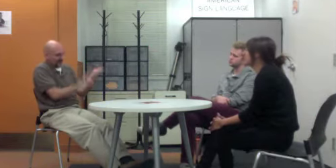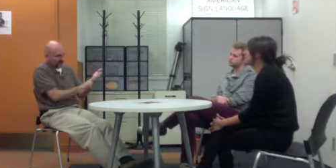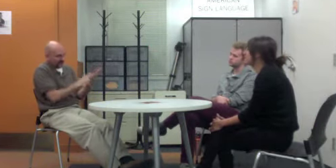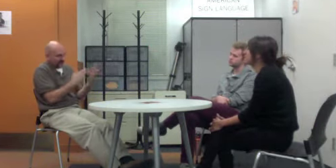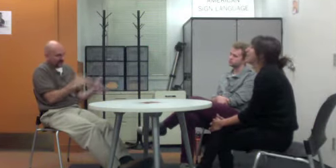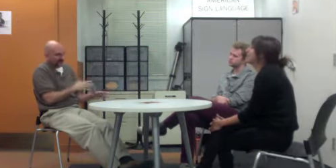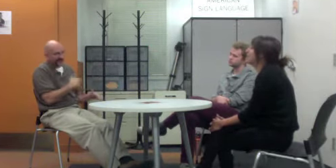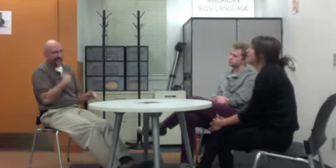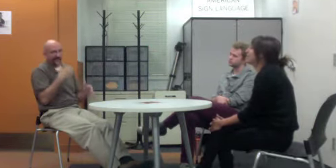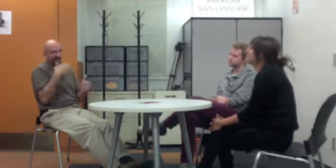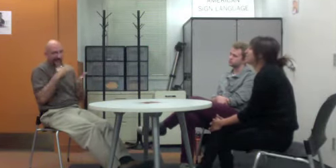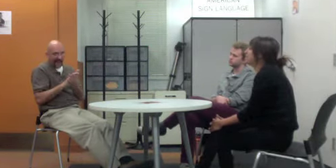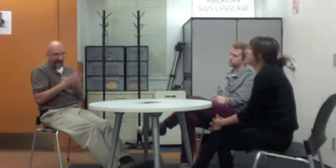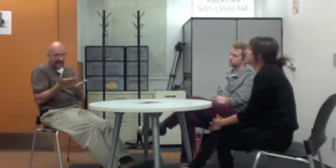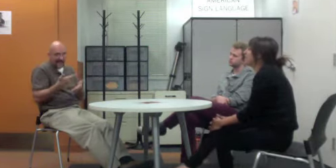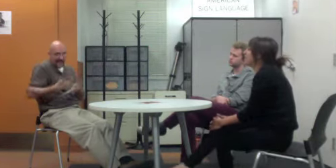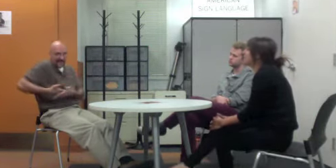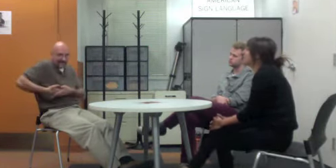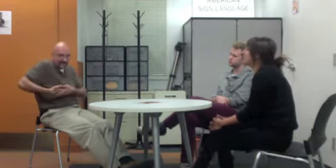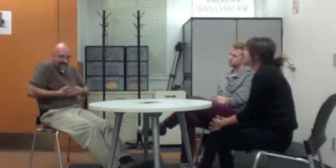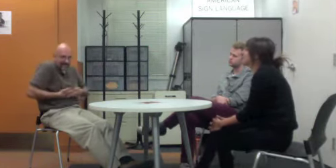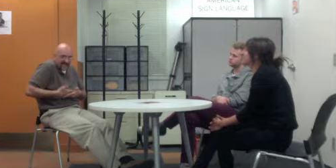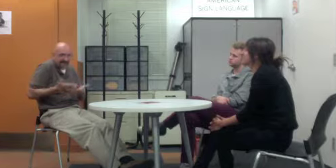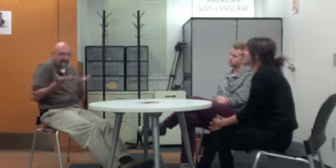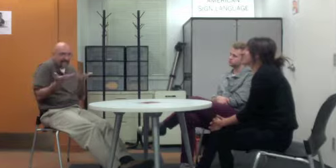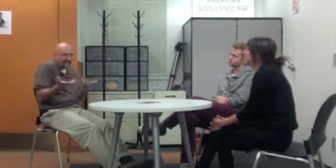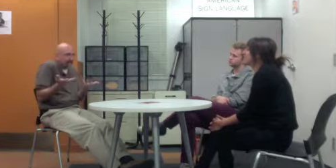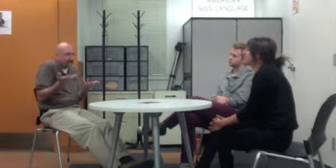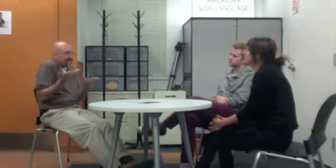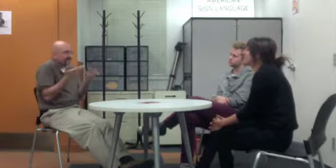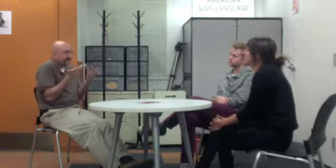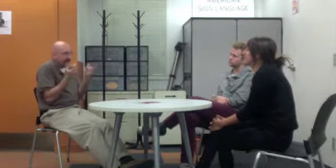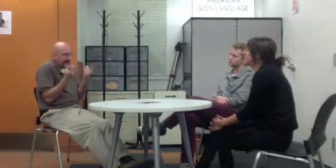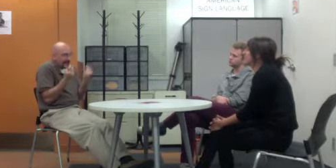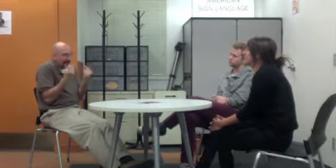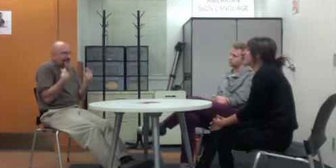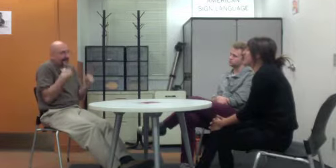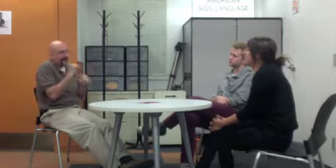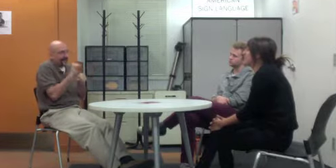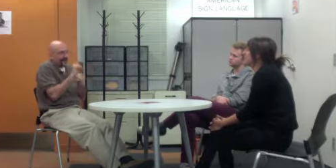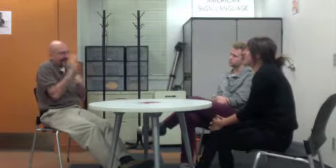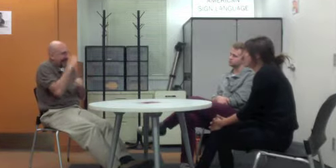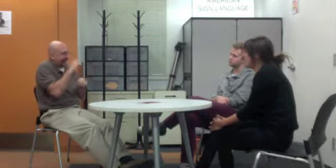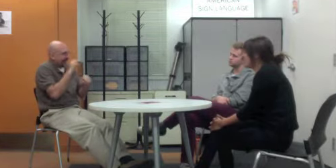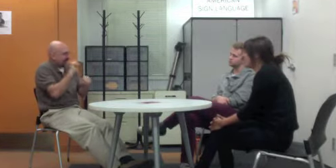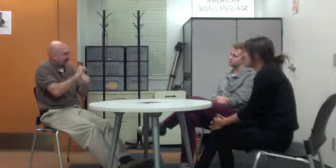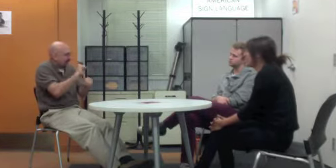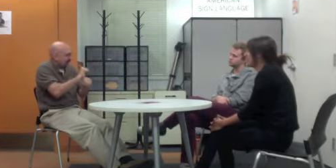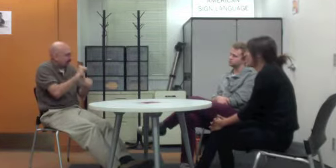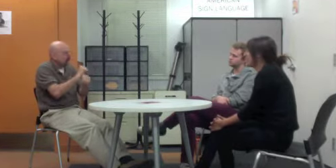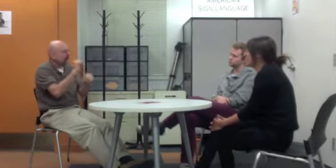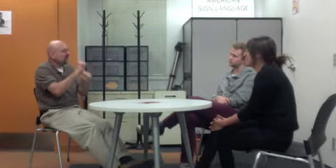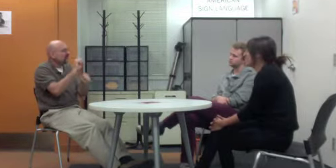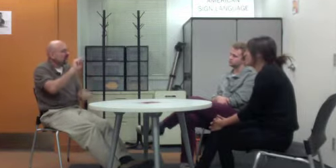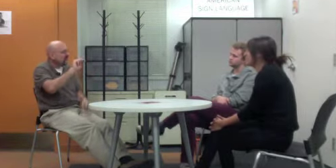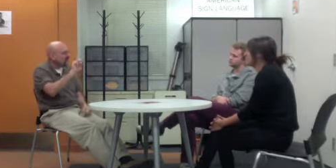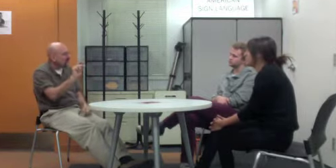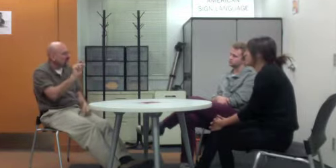traveled, and then after I finished that, I started a family. I started looking for